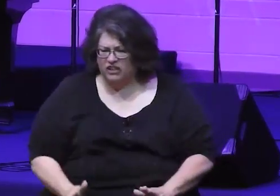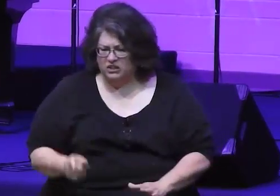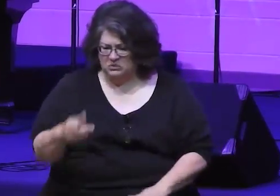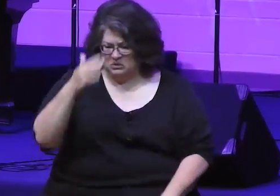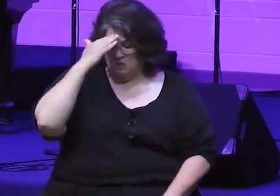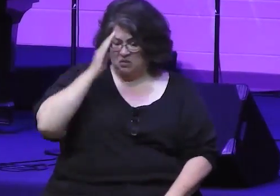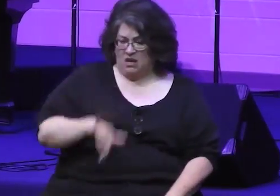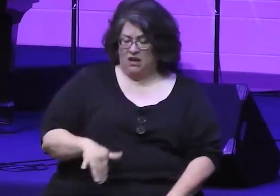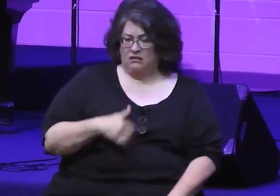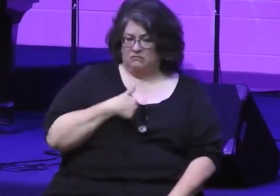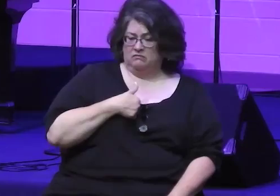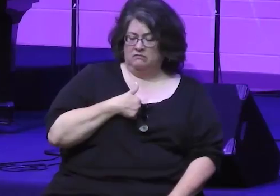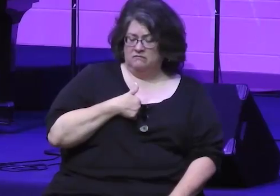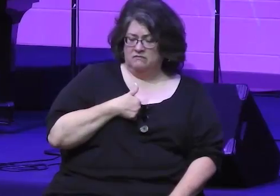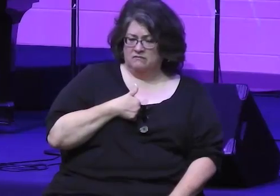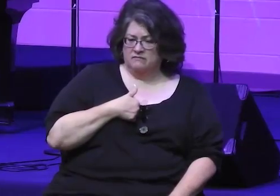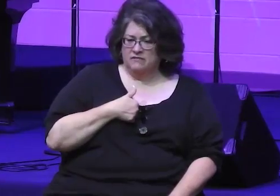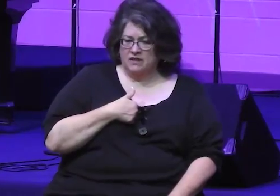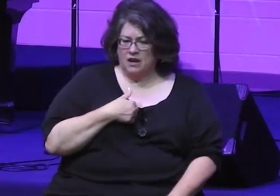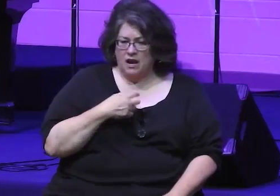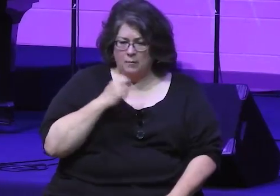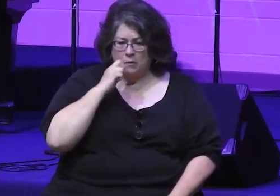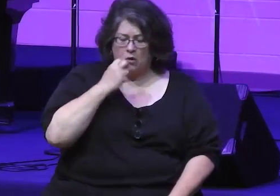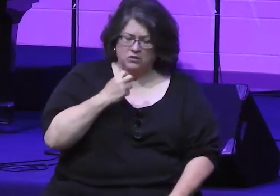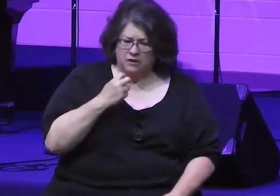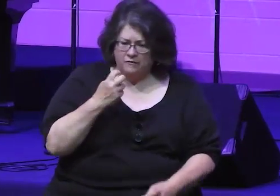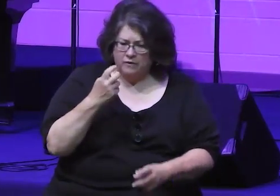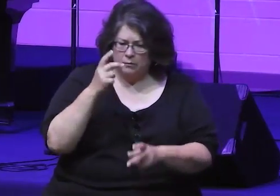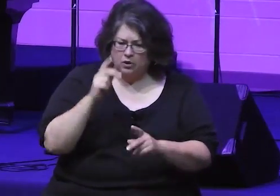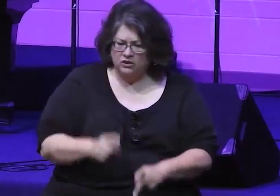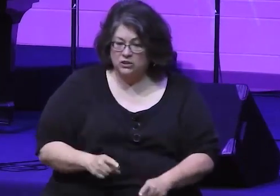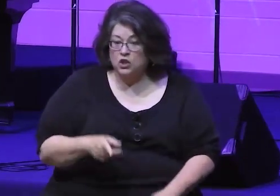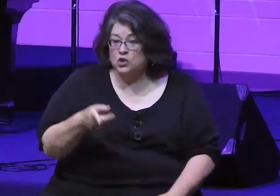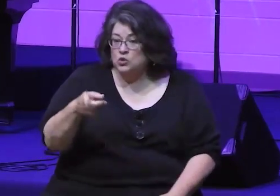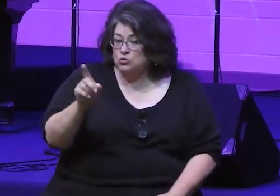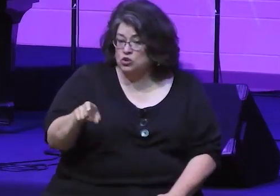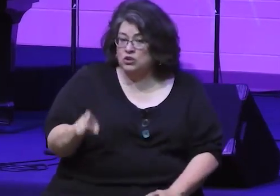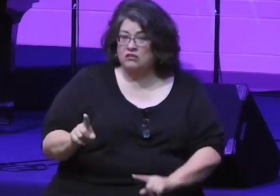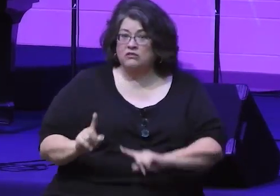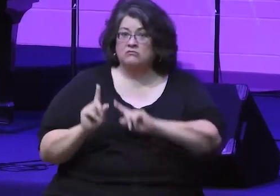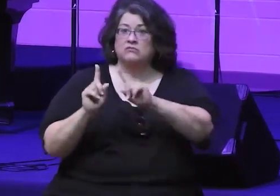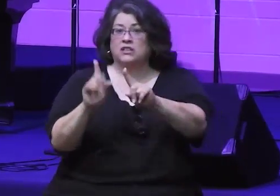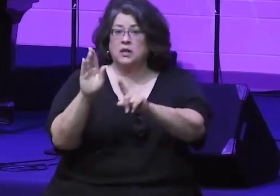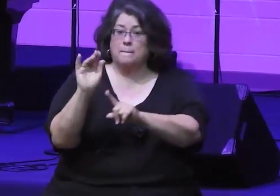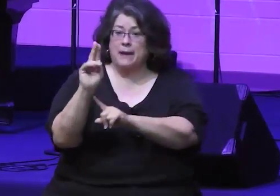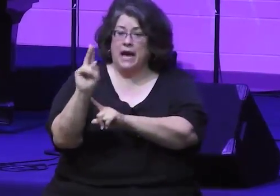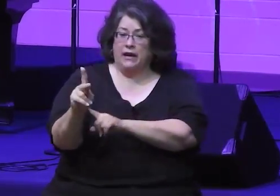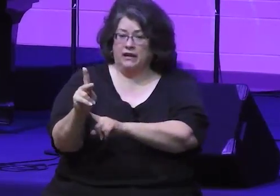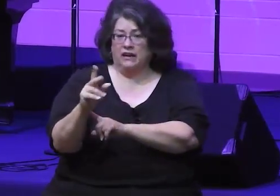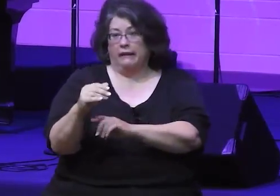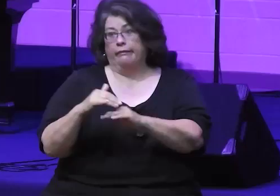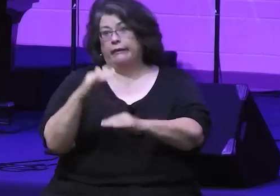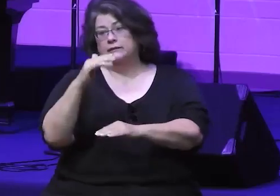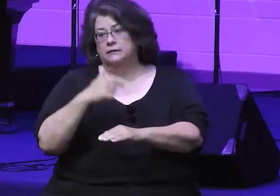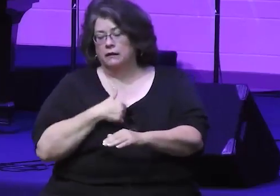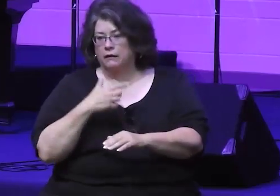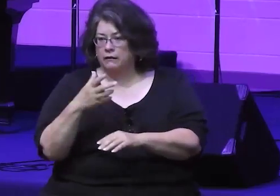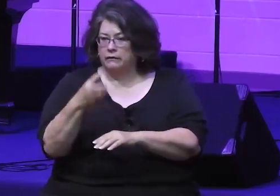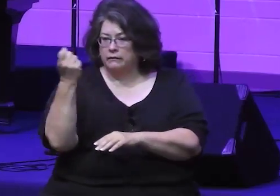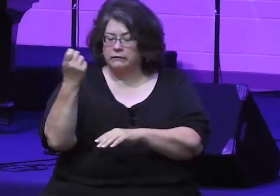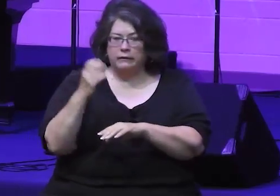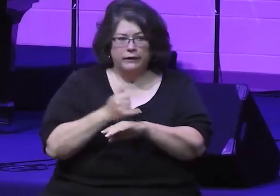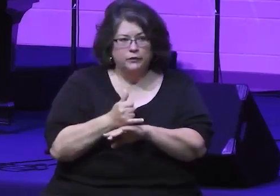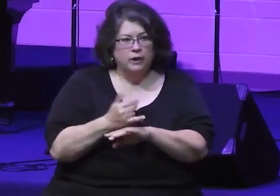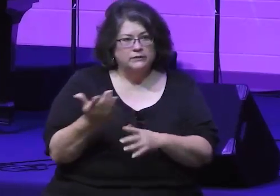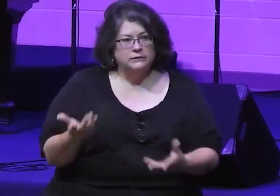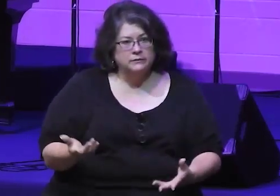seed. Well then, you should have put my money on deposit with the bankers so that when I returned, I would have received it back with